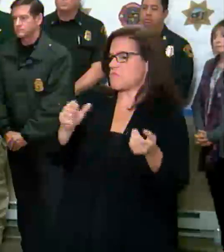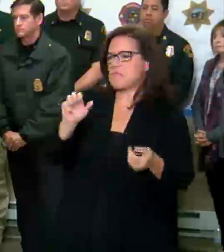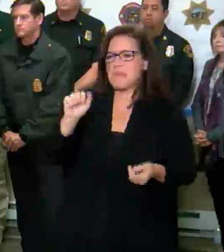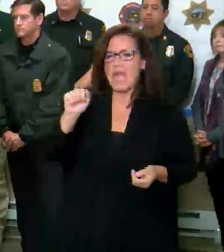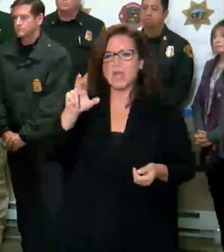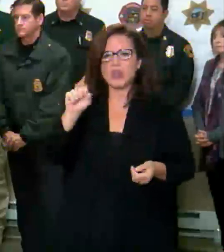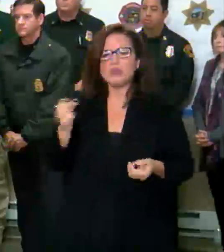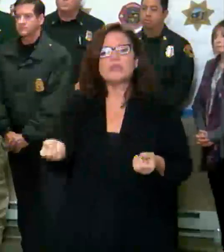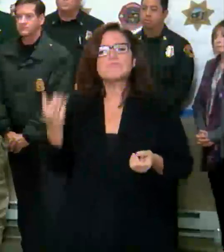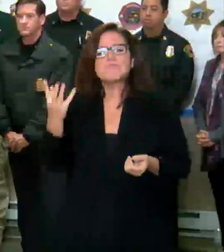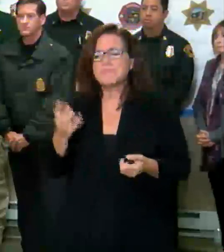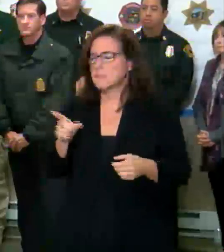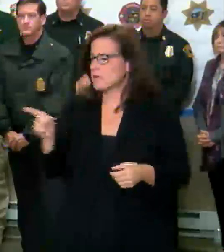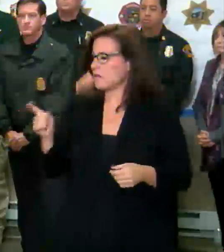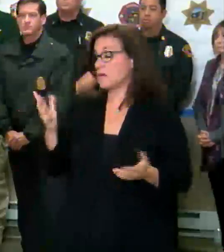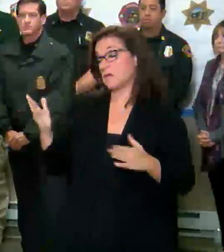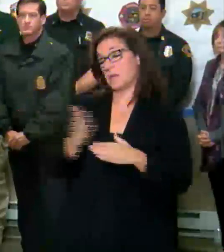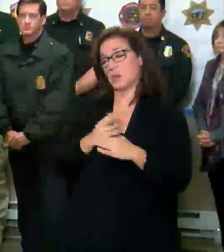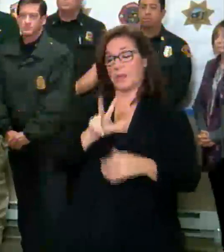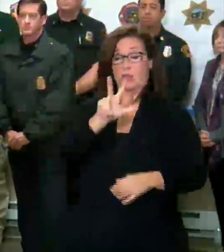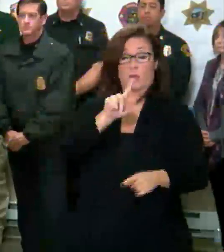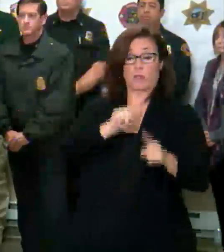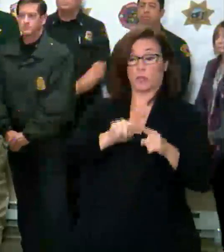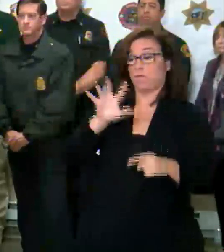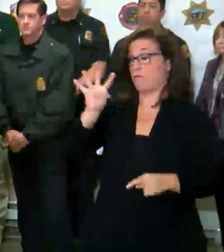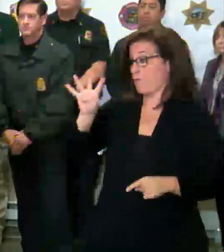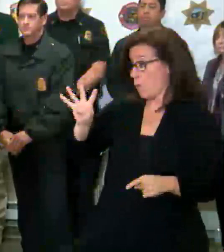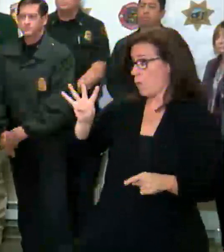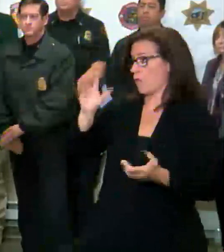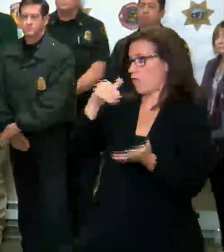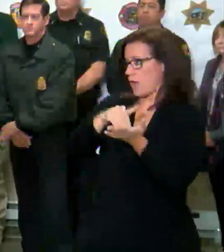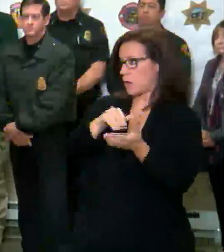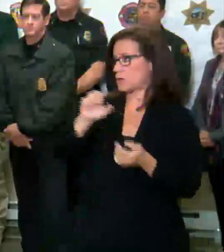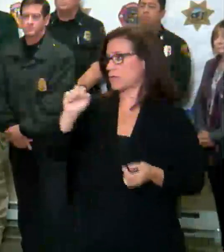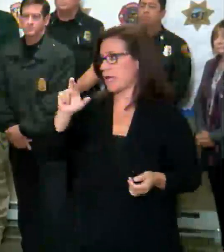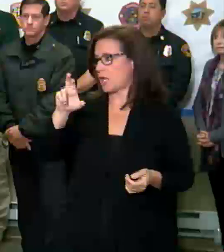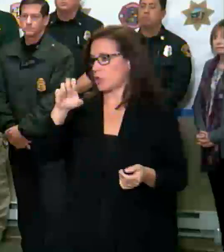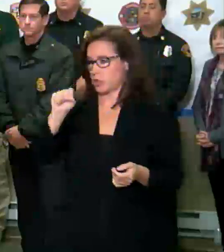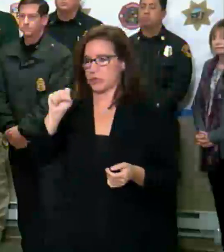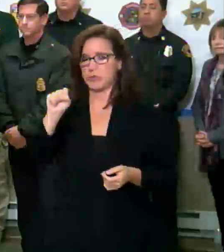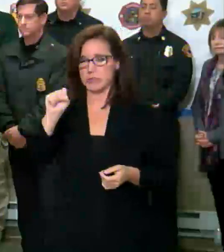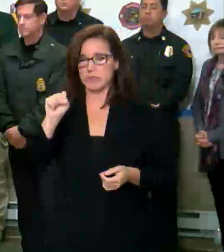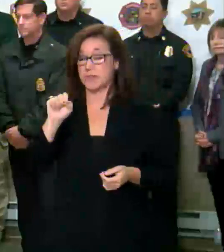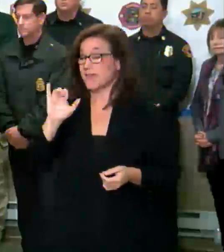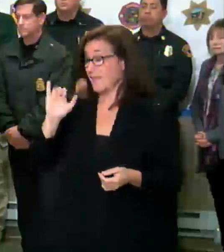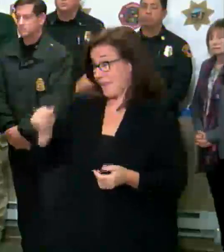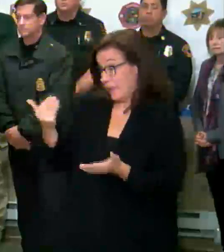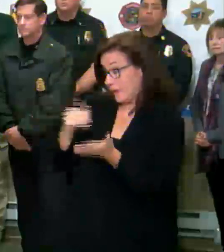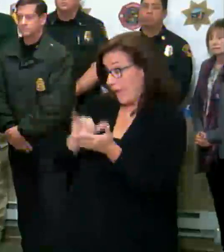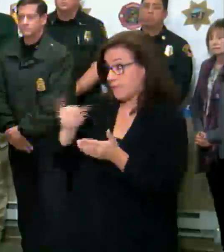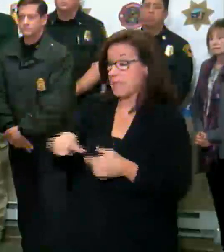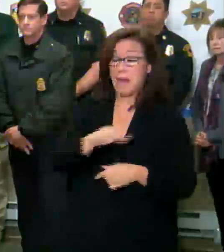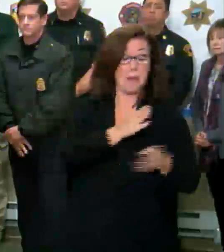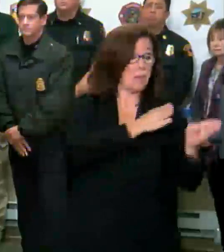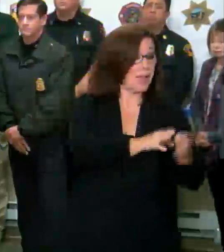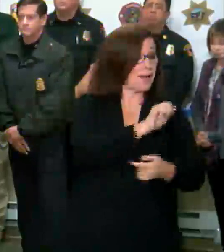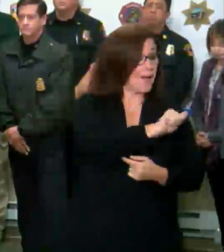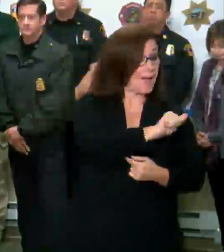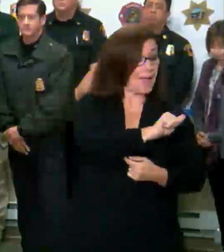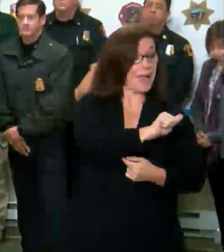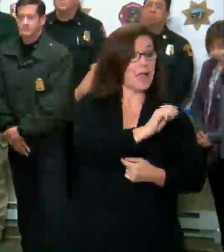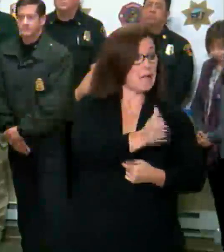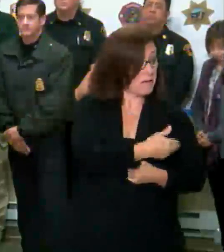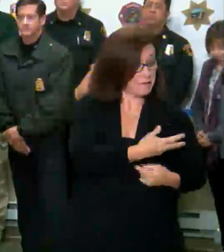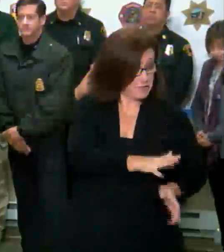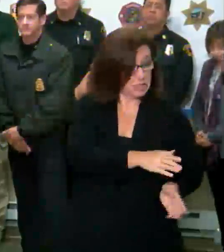acres. Again, we would be doing this only as Plan C. We don't forecast that tonight,